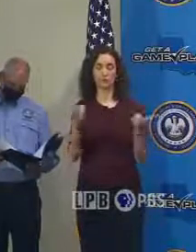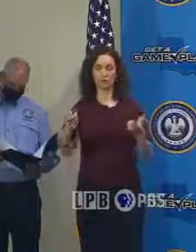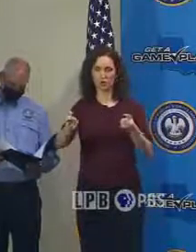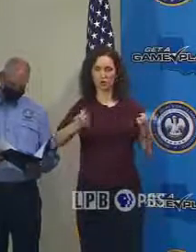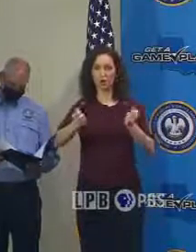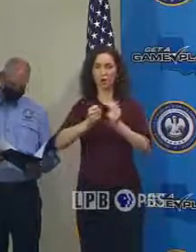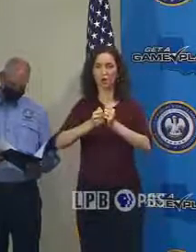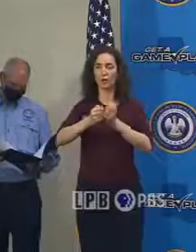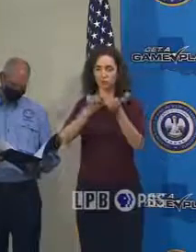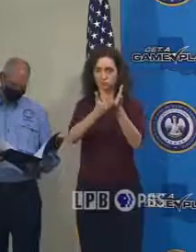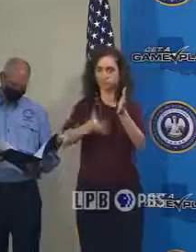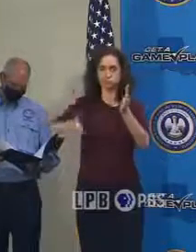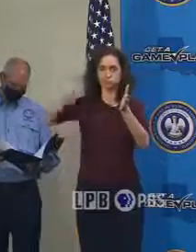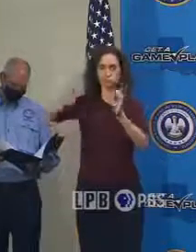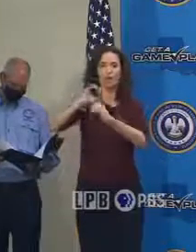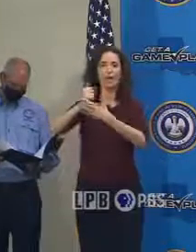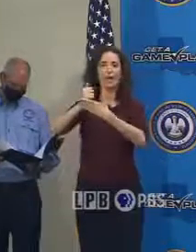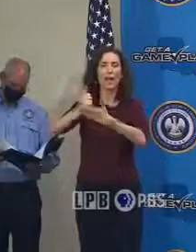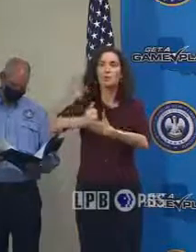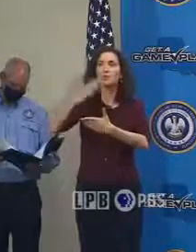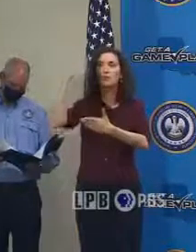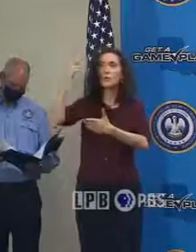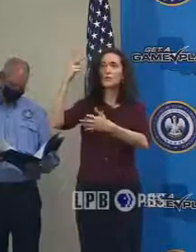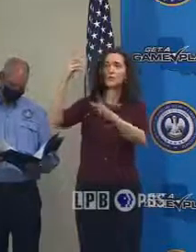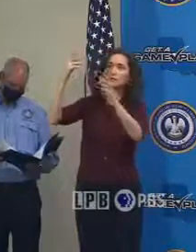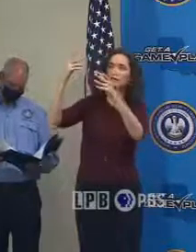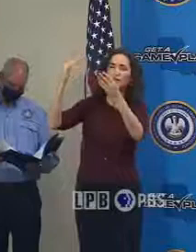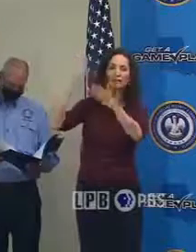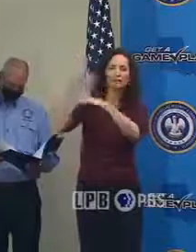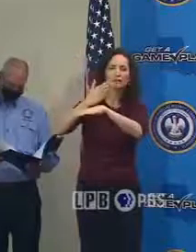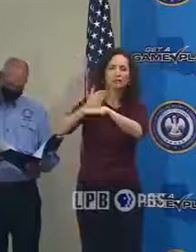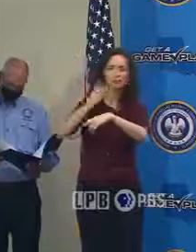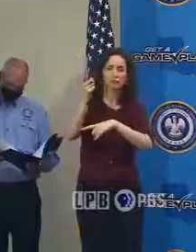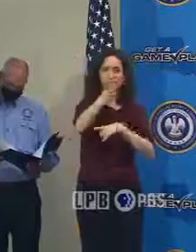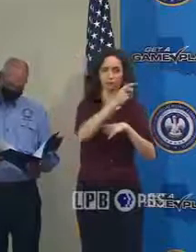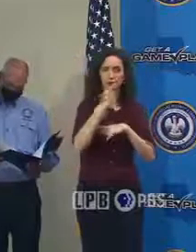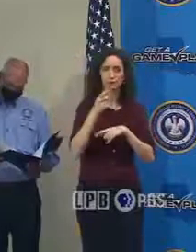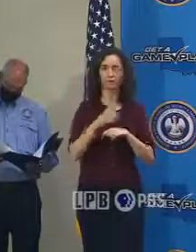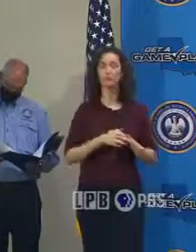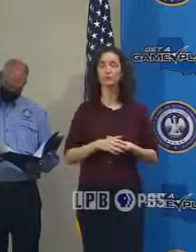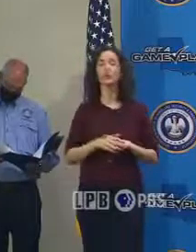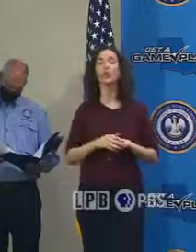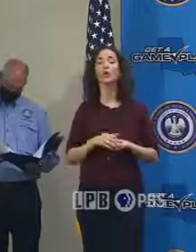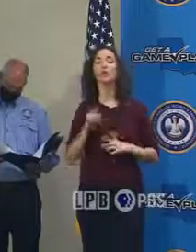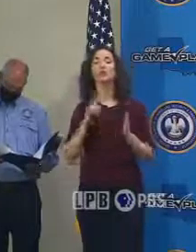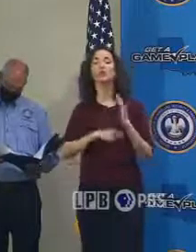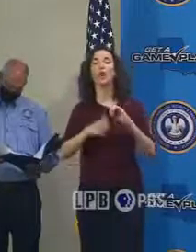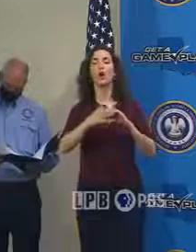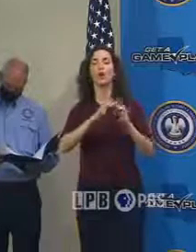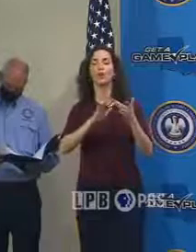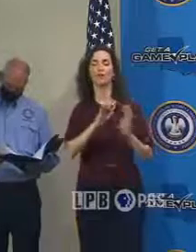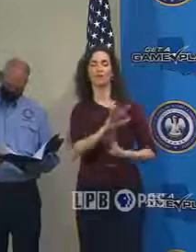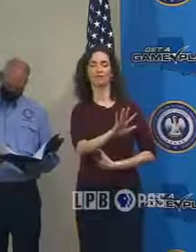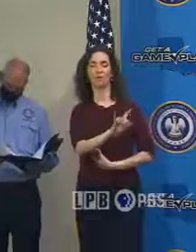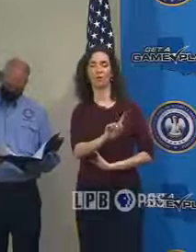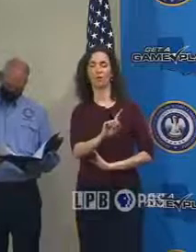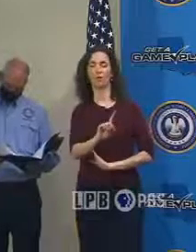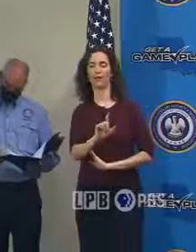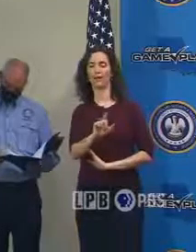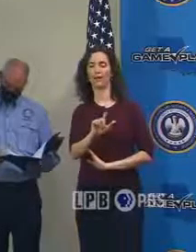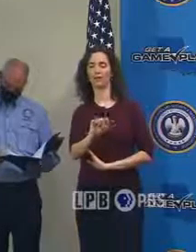see. Going to 511la.org, you have an opportunity to hit the debris